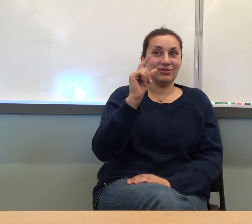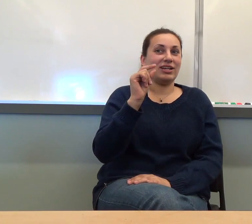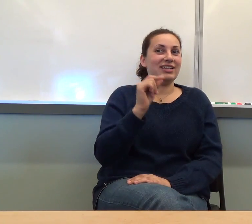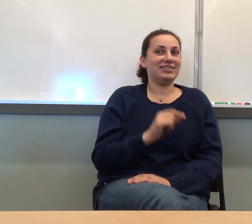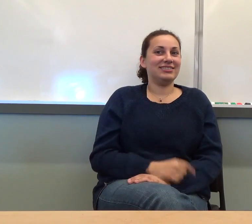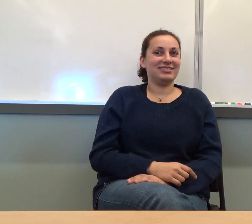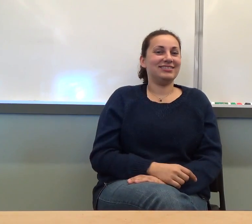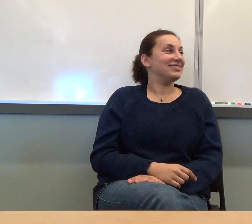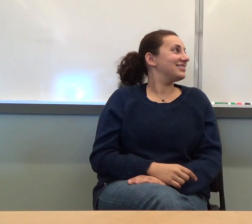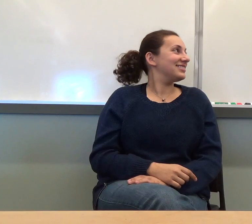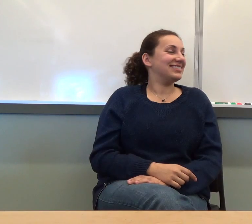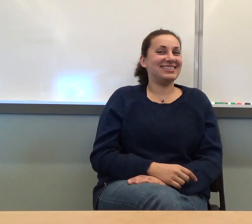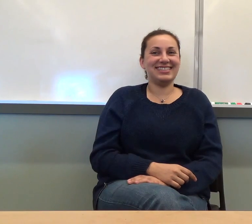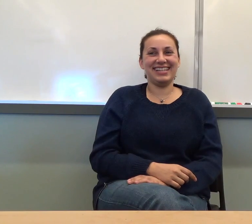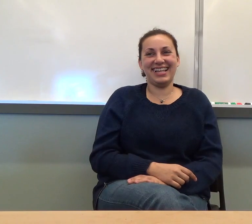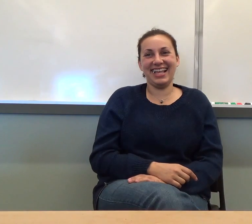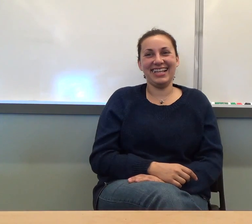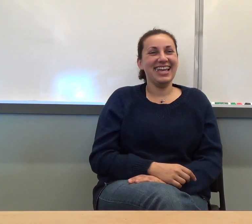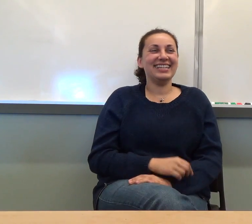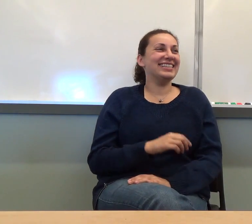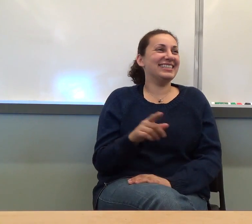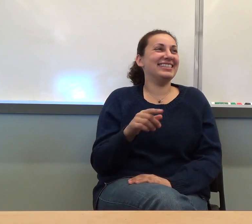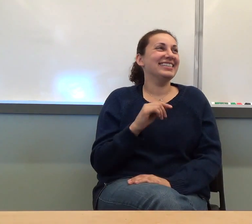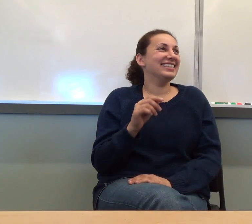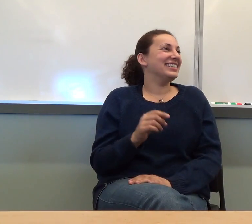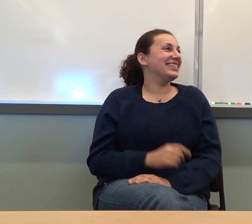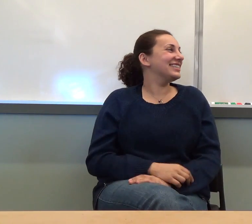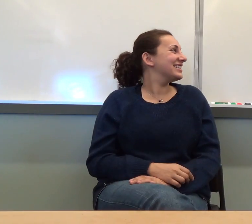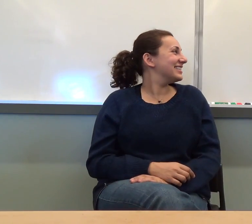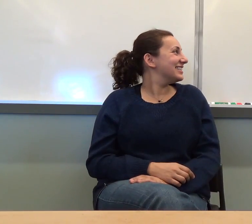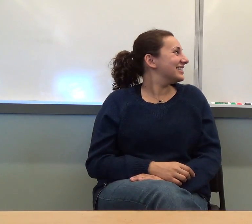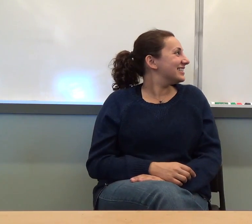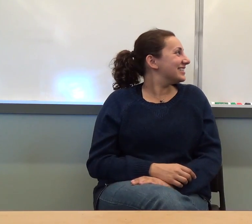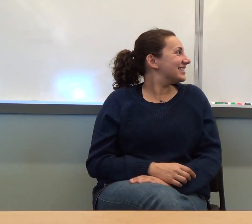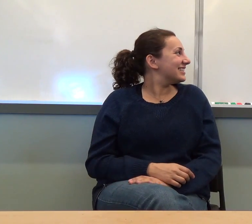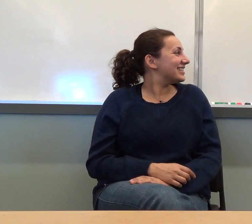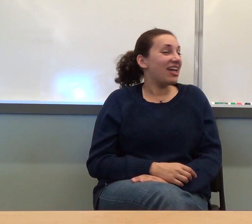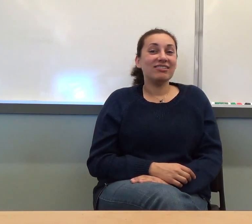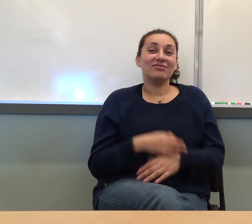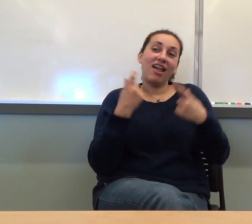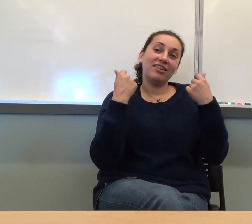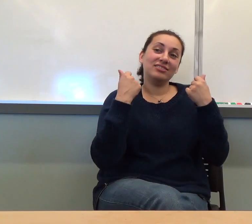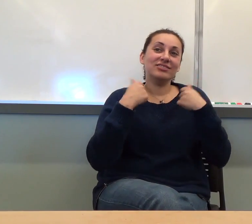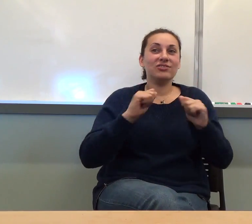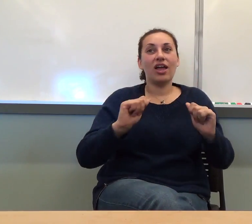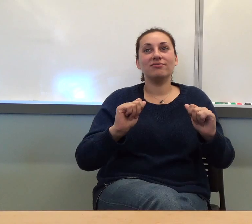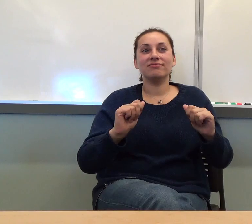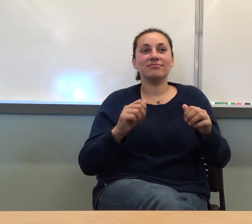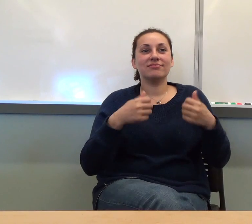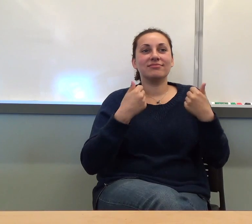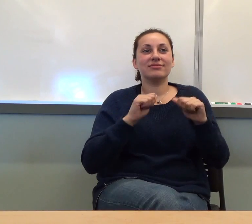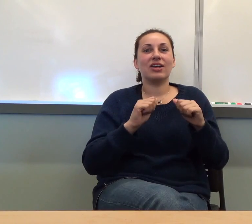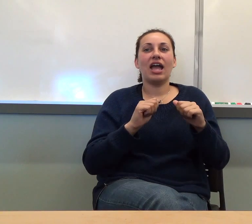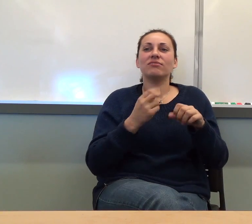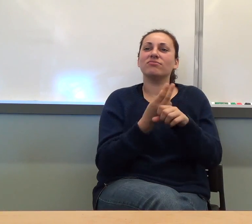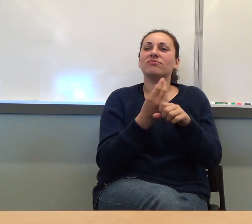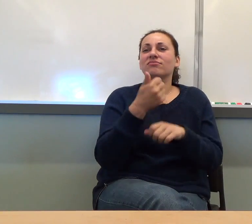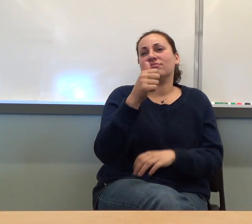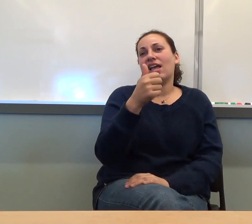20. 20. Okay, let's do something like, let's take a factor of 10 because it's divisible by 10,